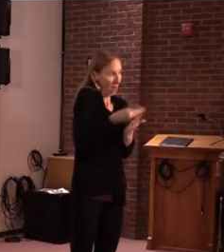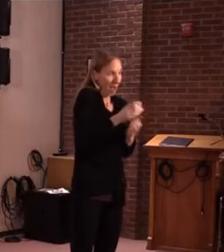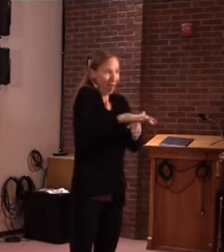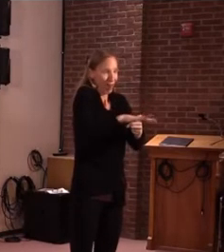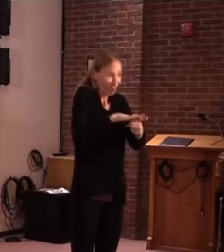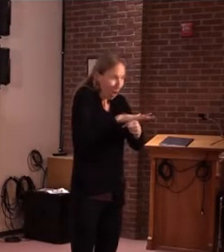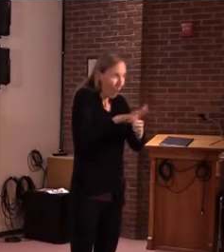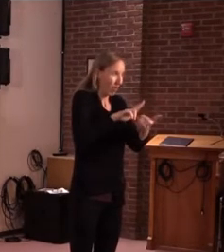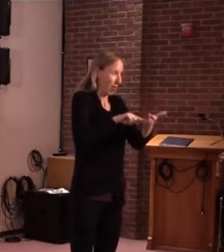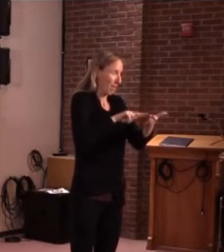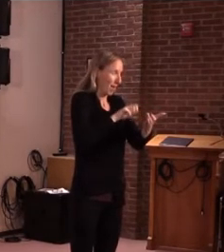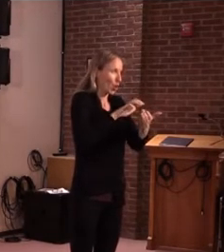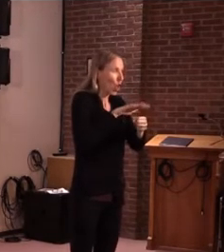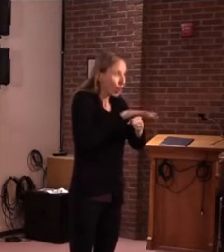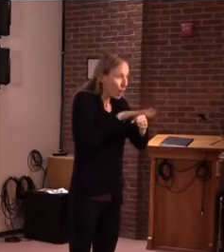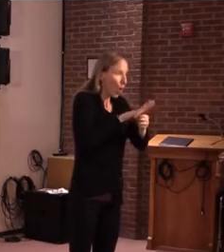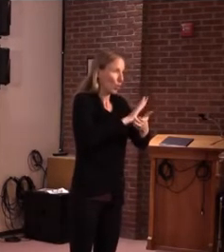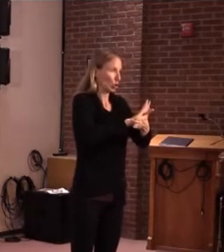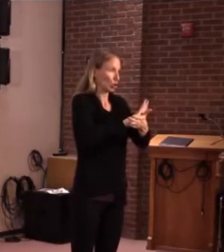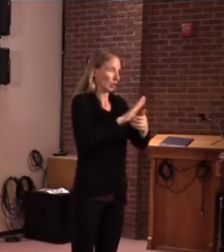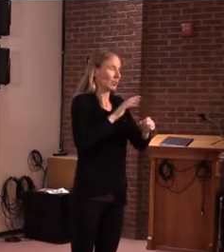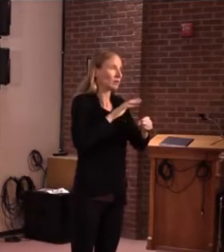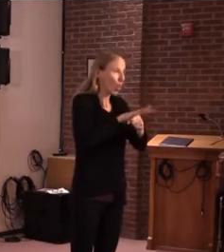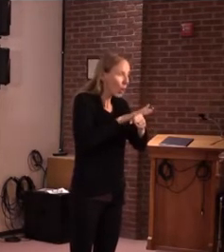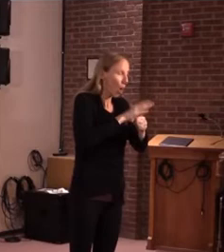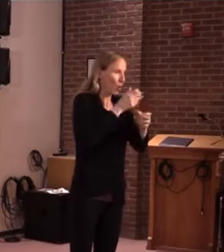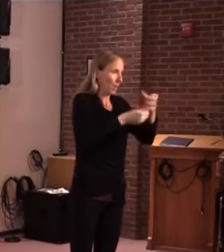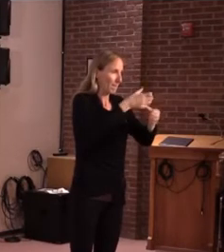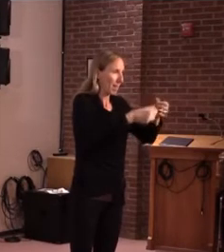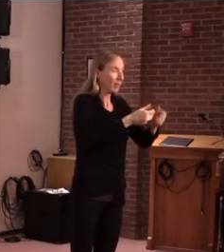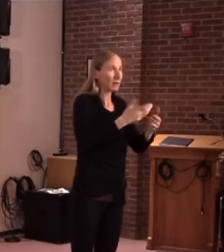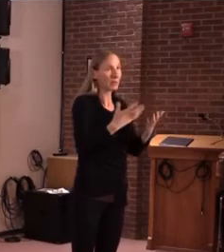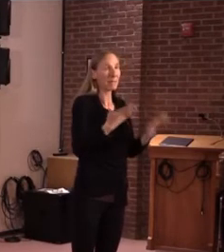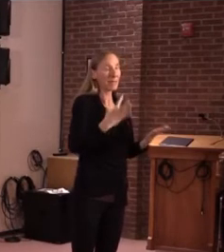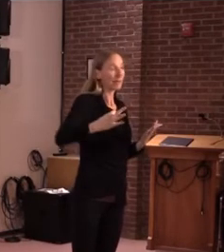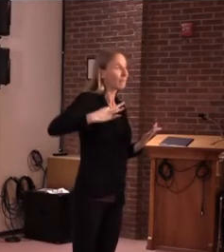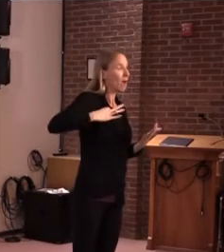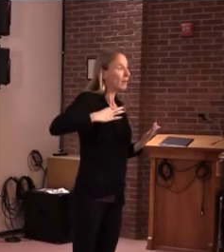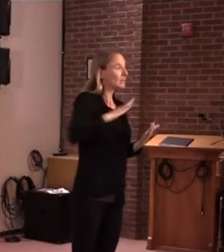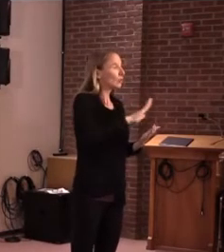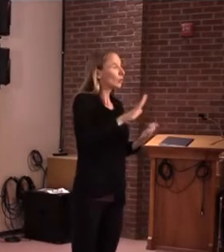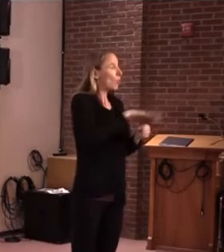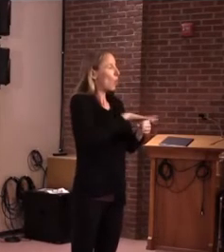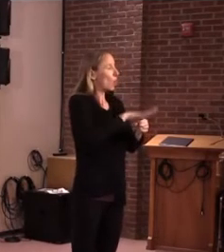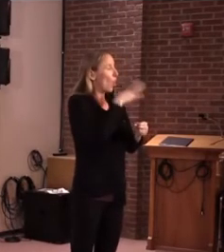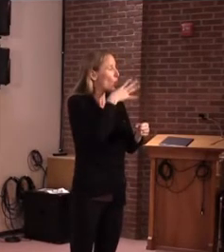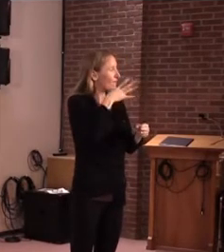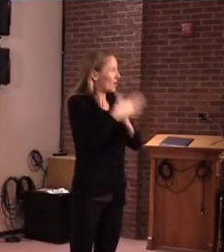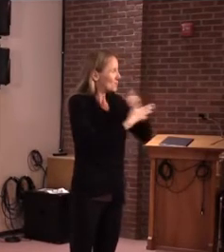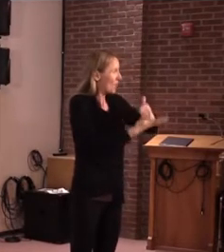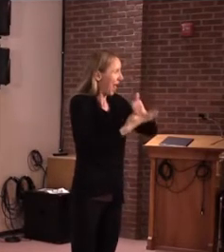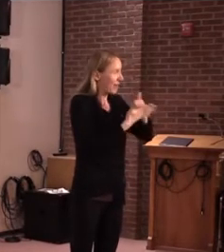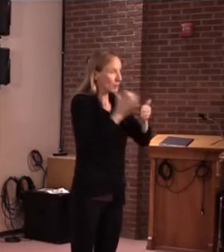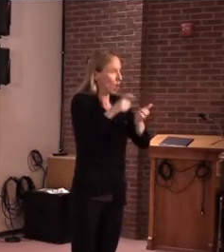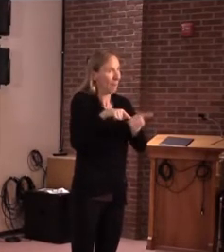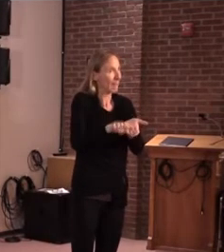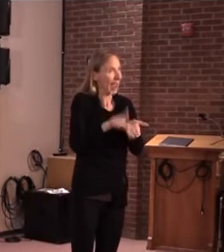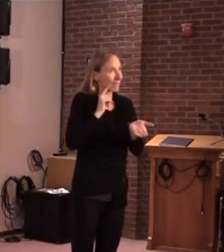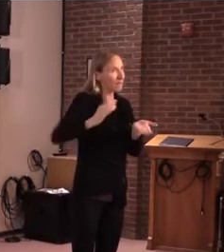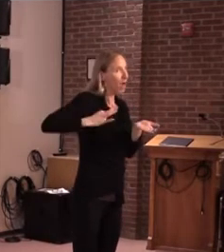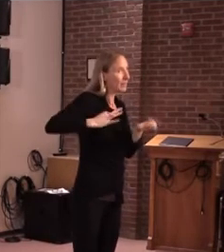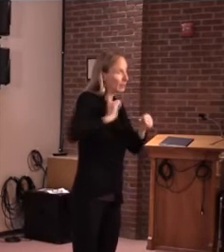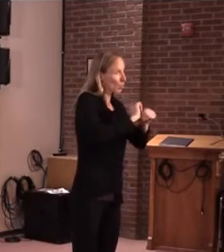local butter, cheese, and help out. They're going to have to maybe volunteer at their local farm to help them get through. Maybe it's a time